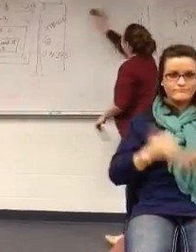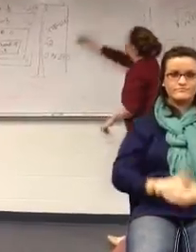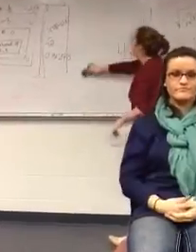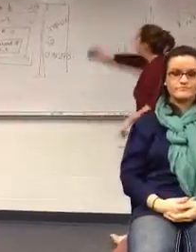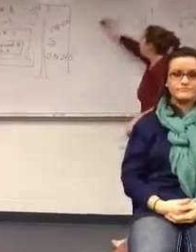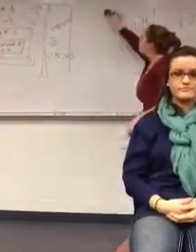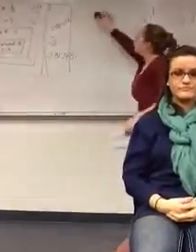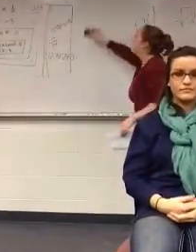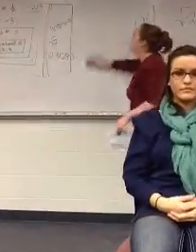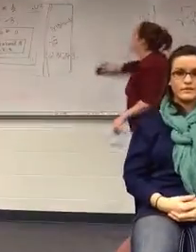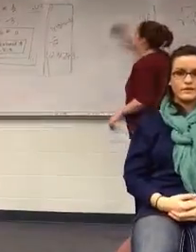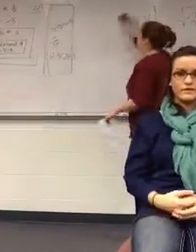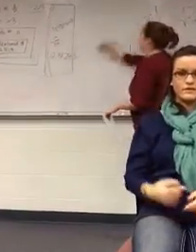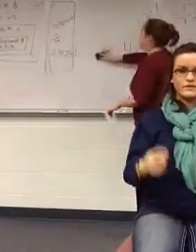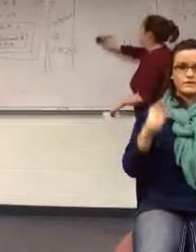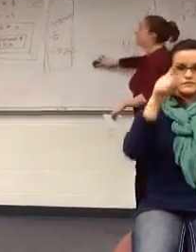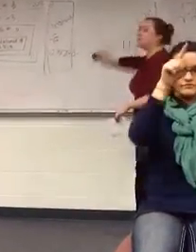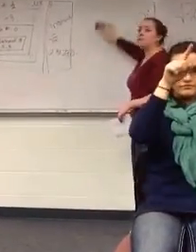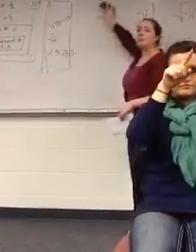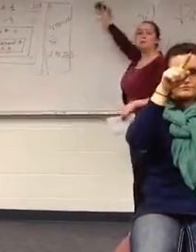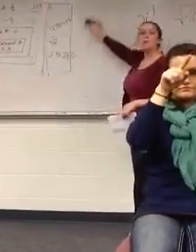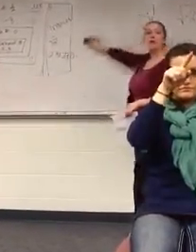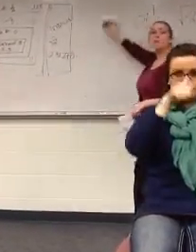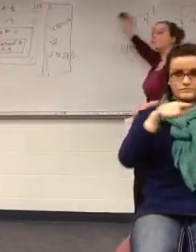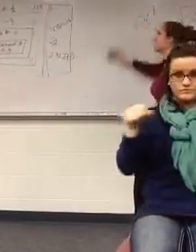Go back to your chart. You don't need a lot of space. Go back to your chart.